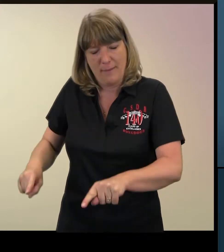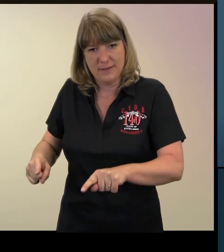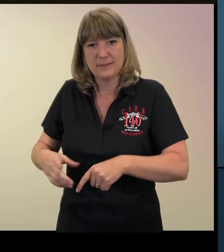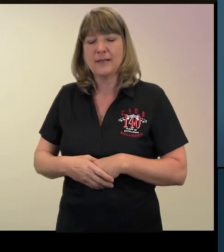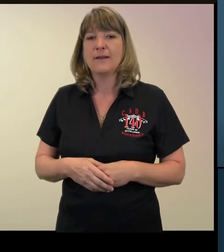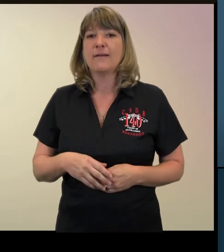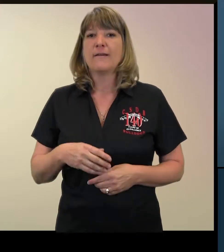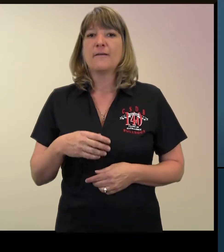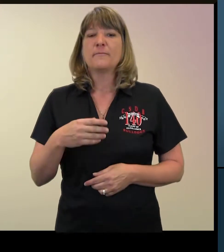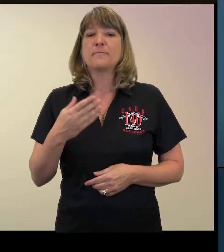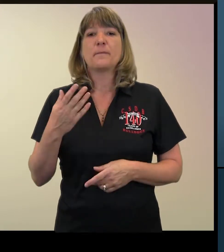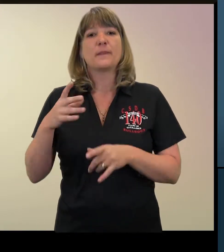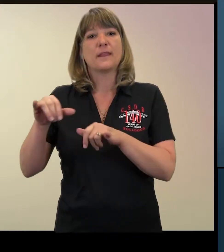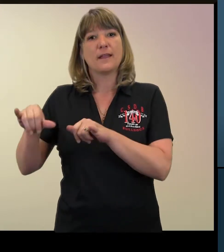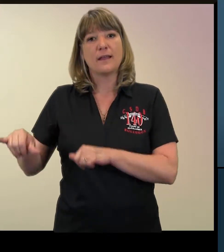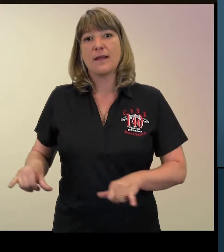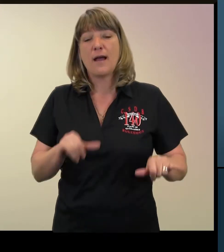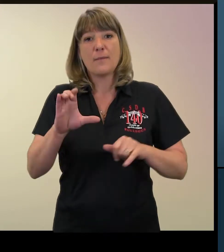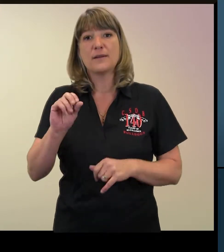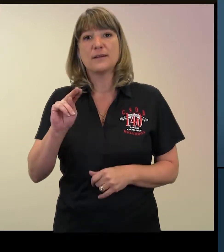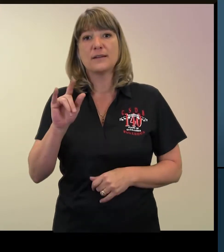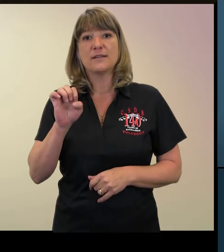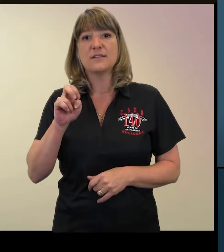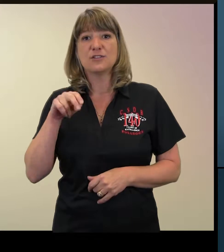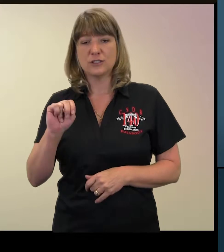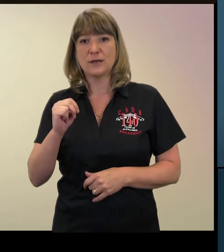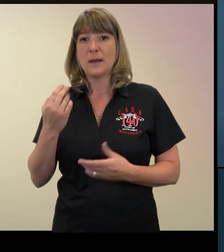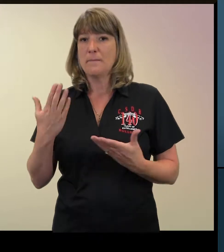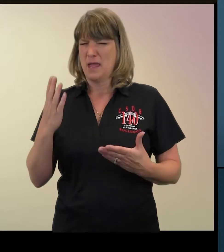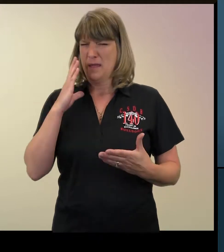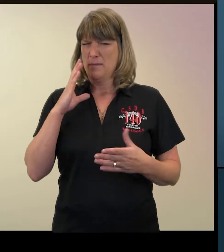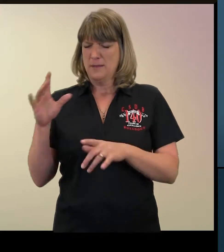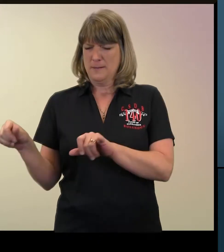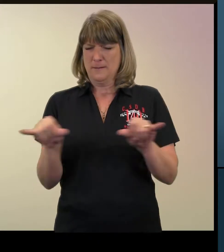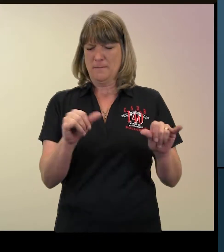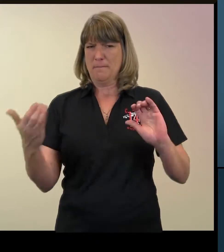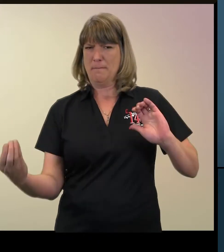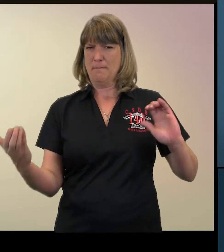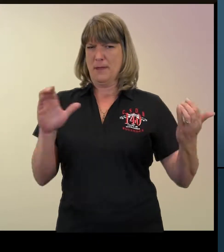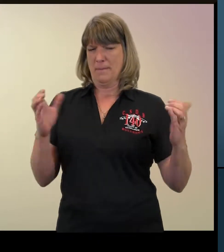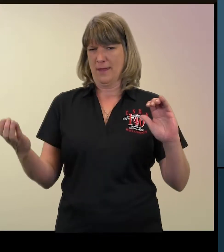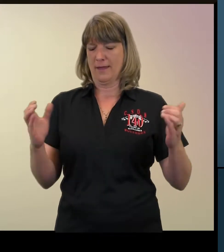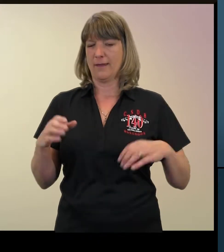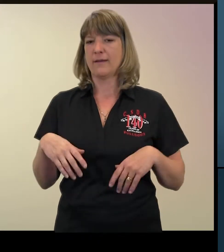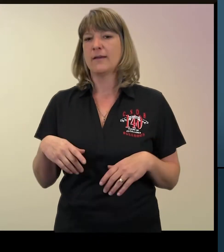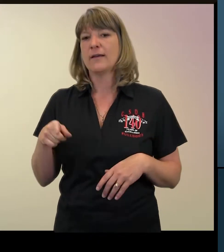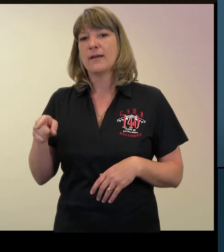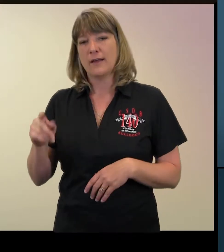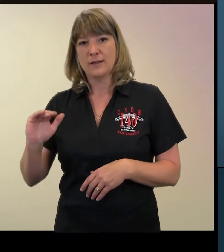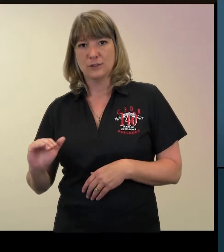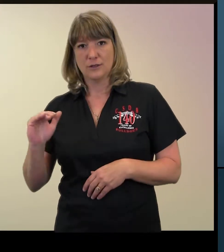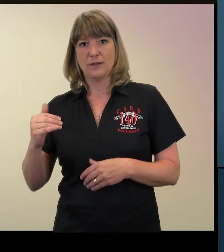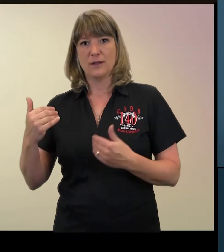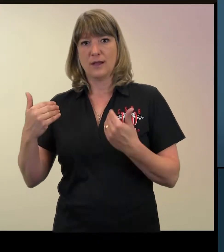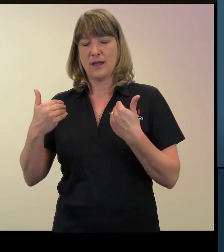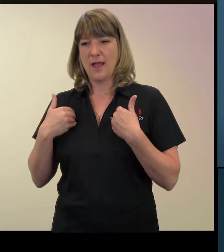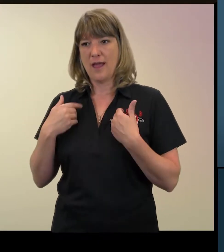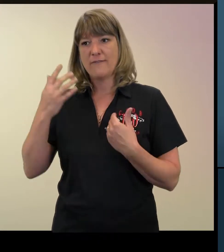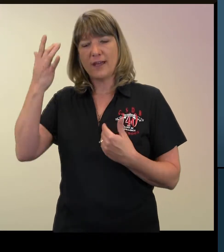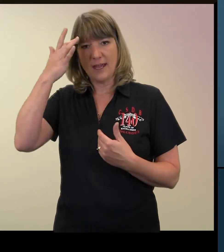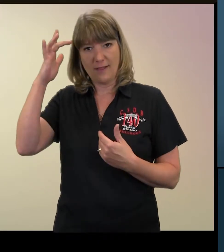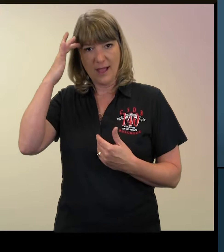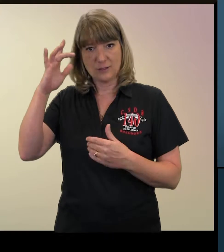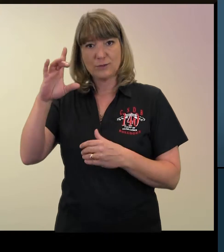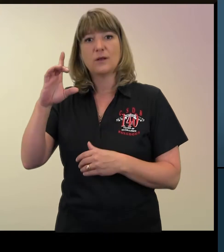of the common conditions that might mimic an autism spectrum disorder include children who have an intellectual disability,